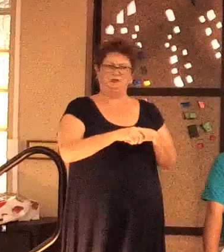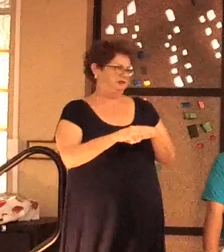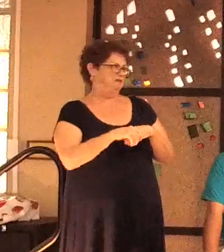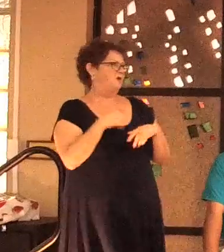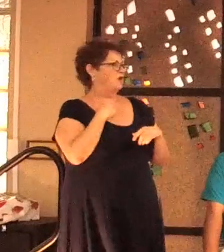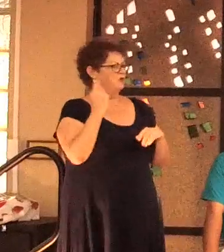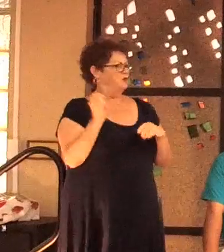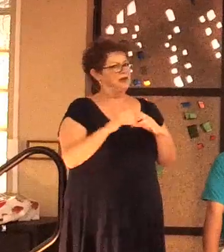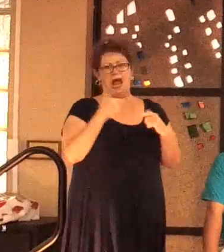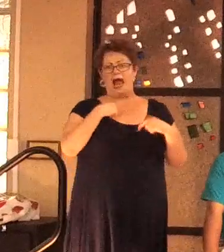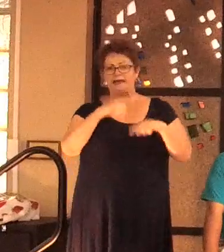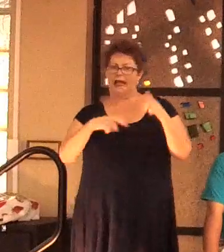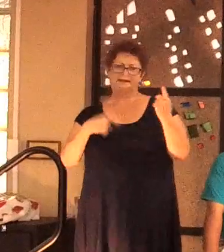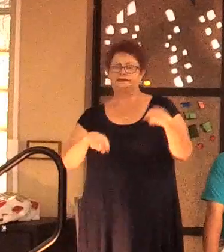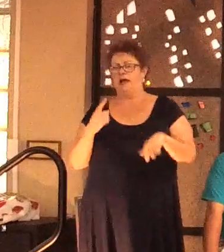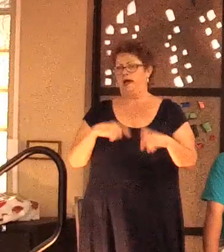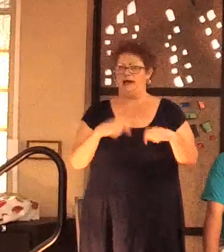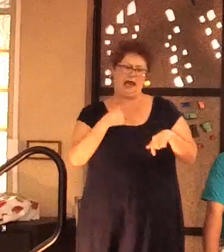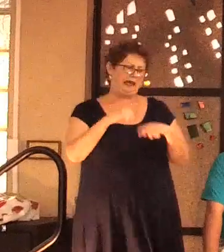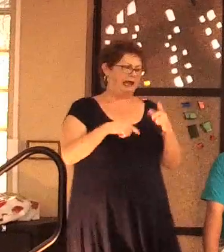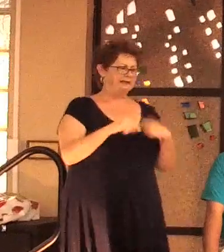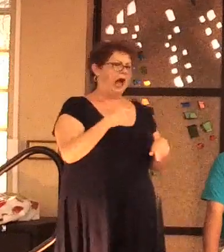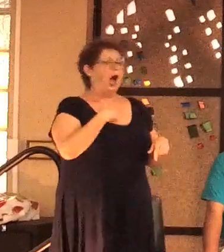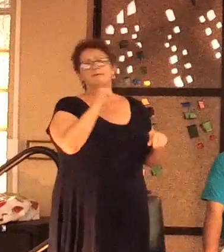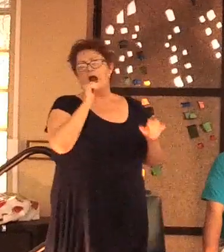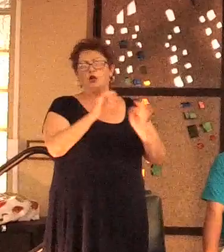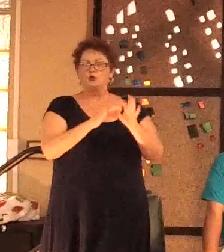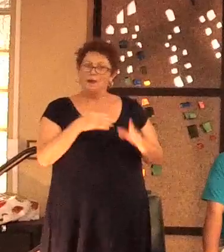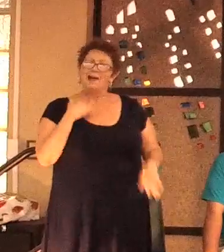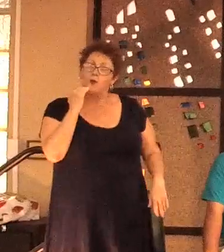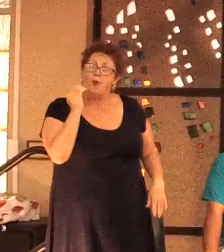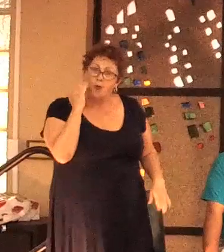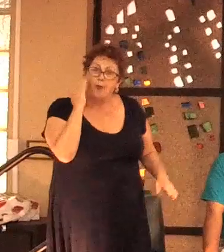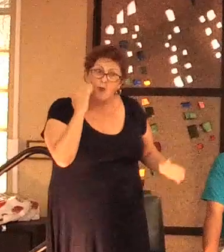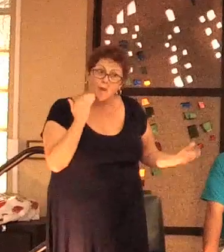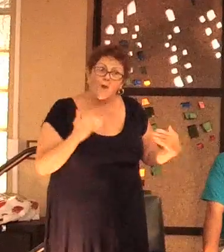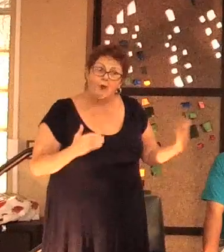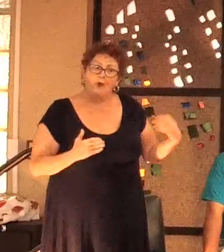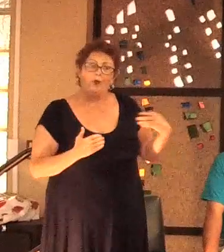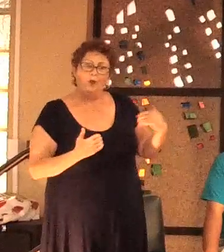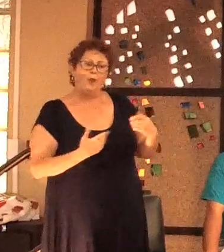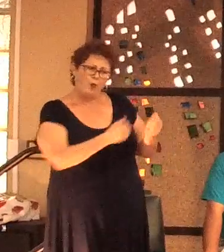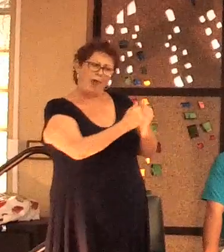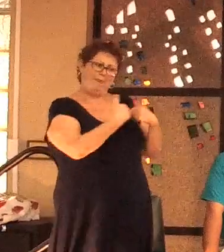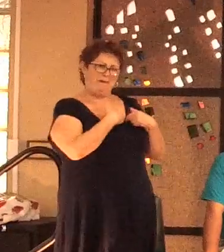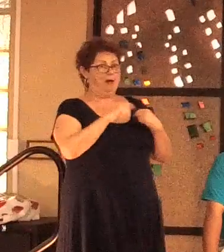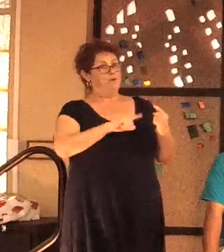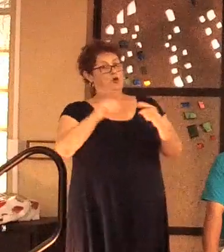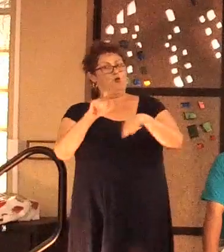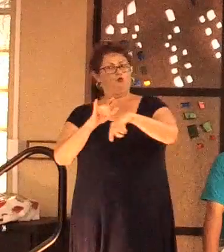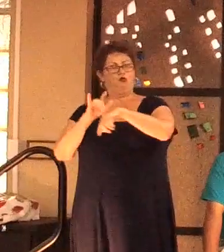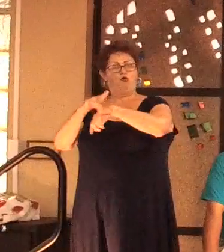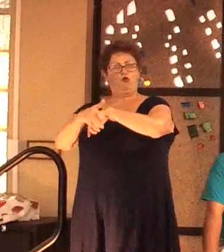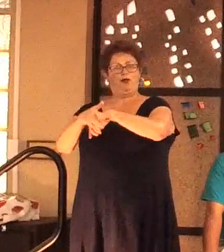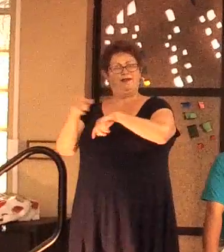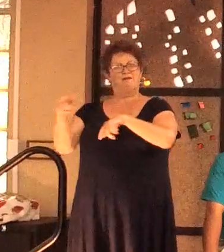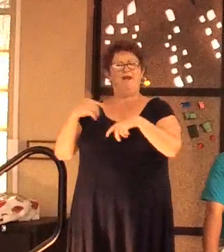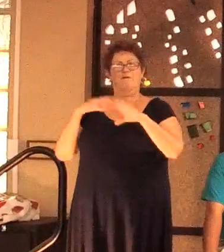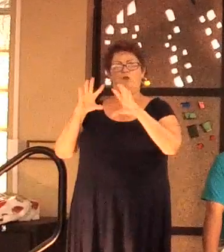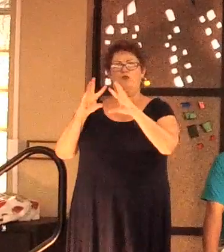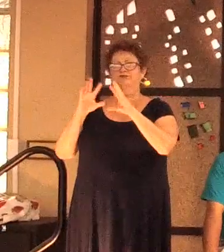I said, oh, come on, she says, no, I don't want to go, I can't sign, I'm not an interpreter. I said, well, yes, I know you're not an interpreter,